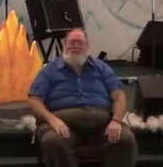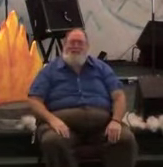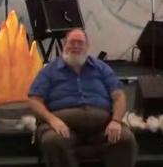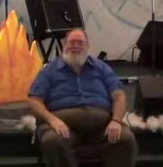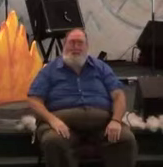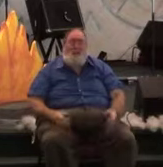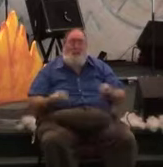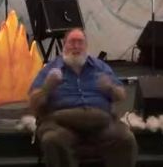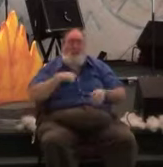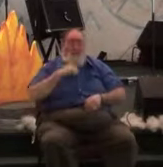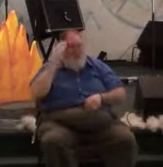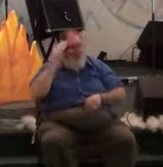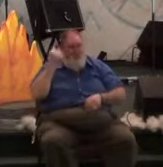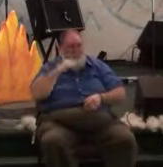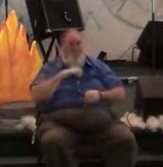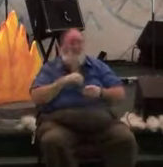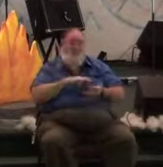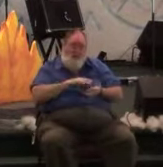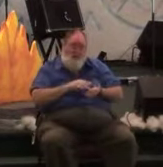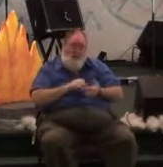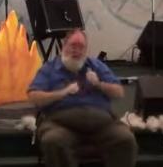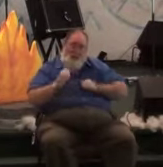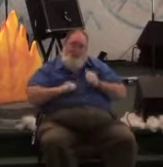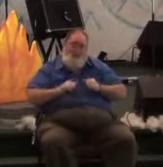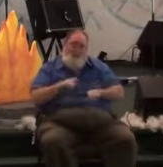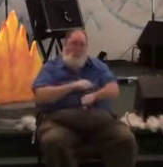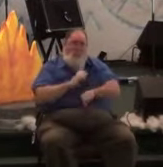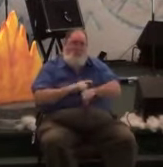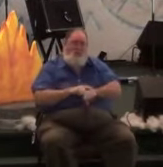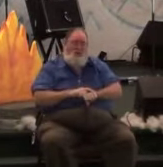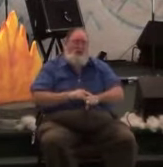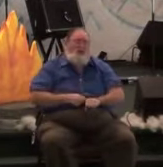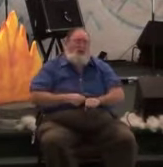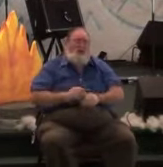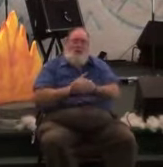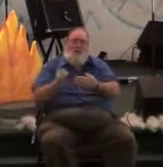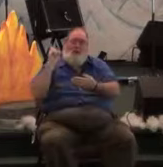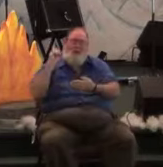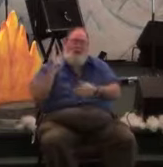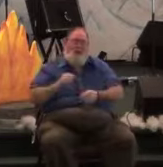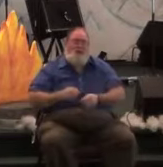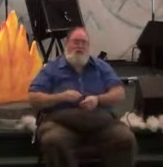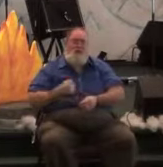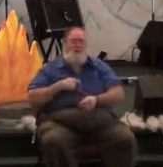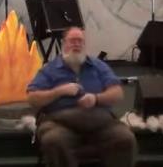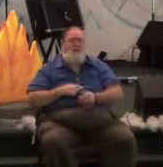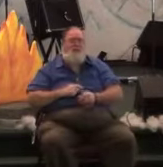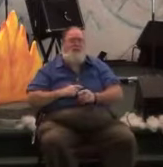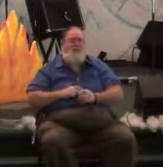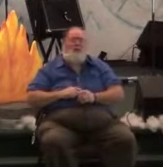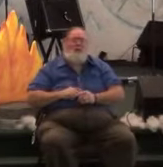Most of us know that we've been in Acts for a long time. And last week, those of us that ventured out,